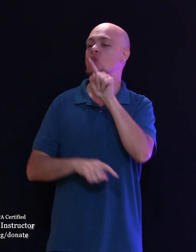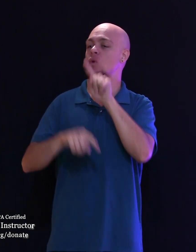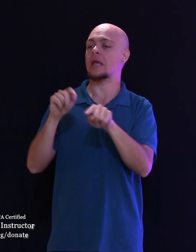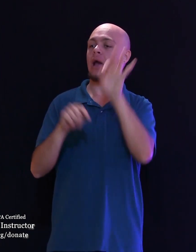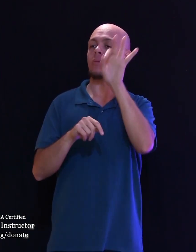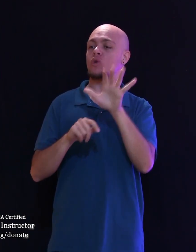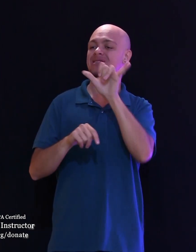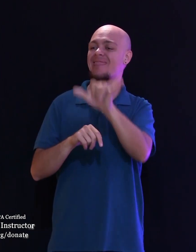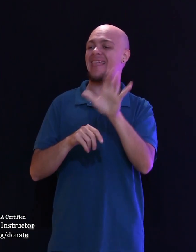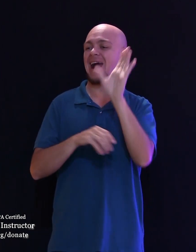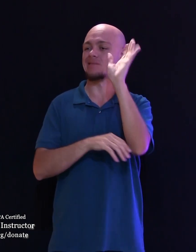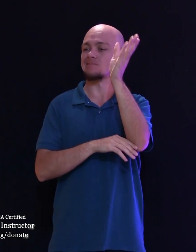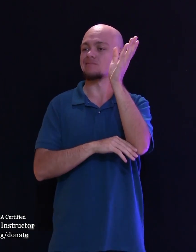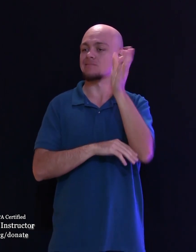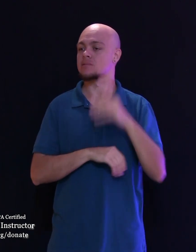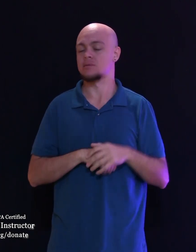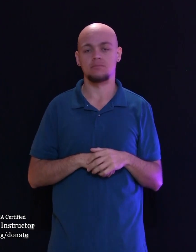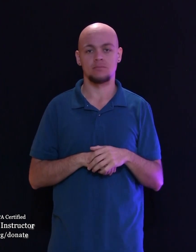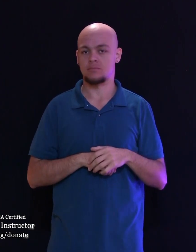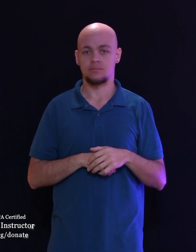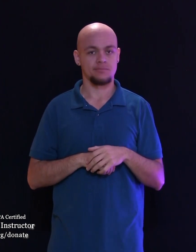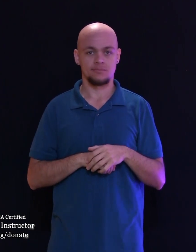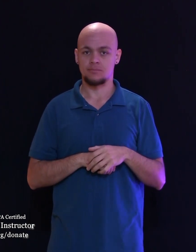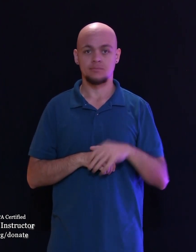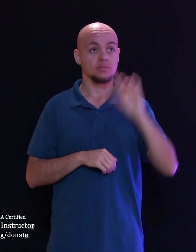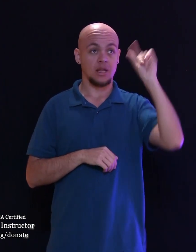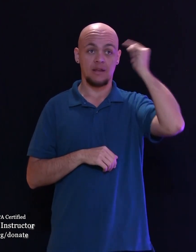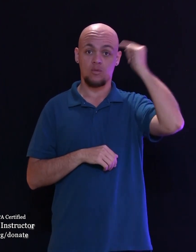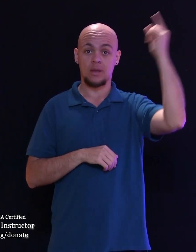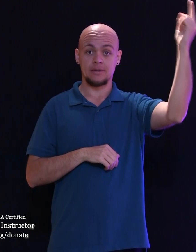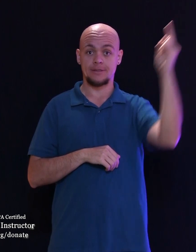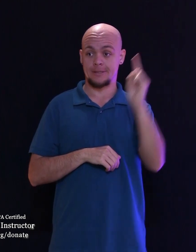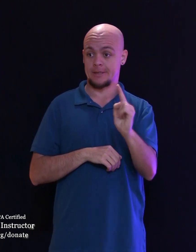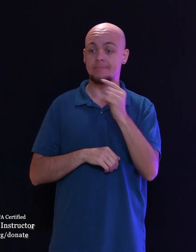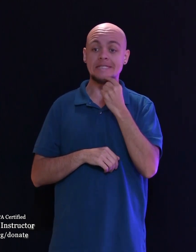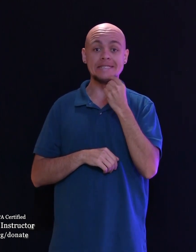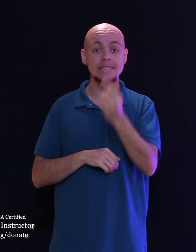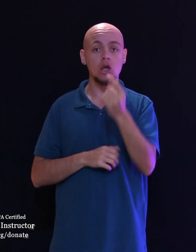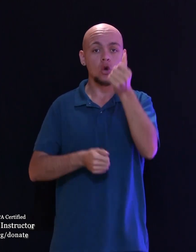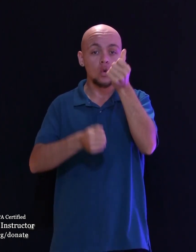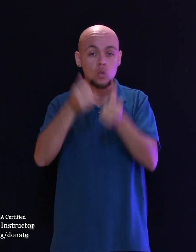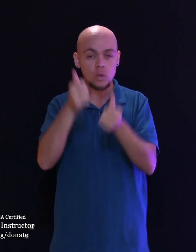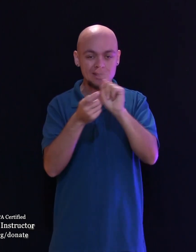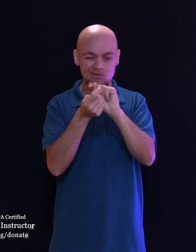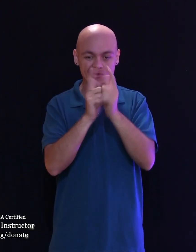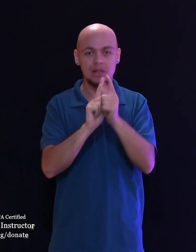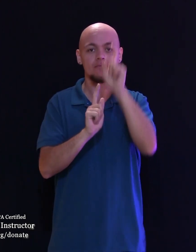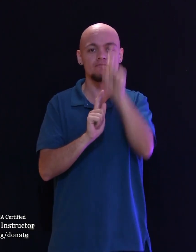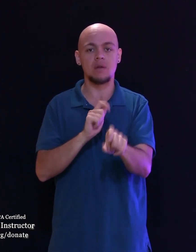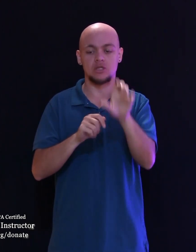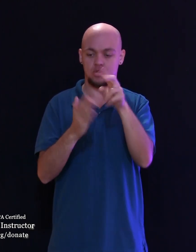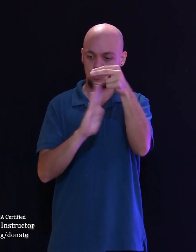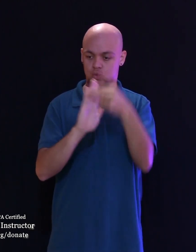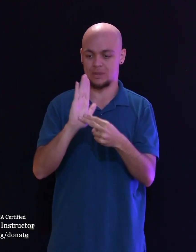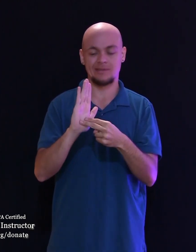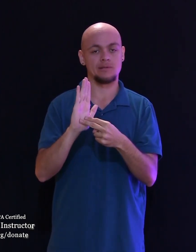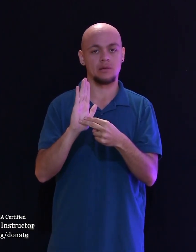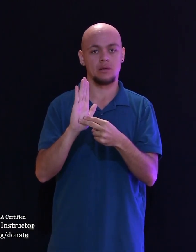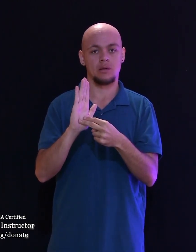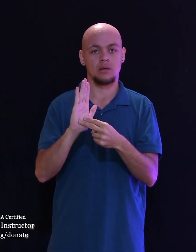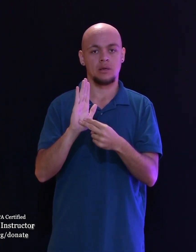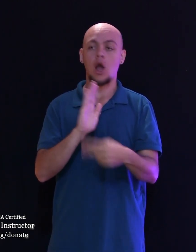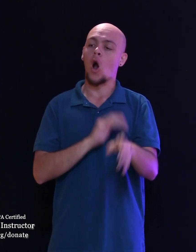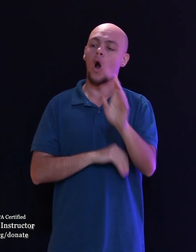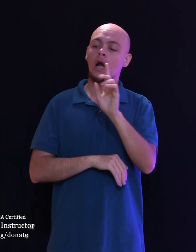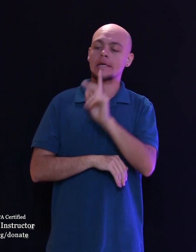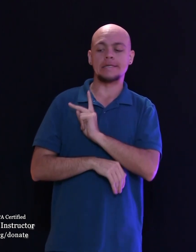can't preach that sermon. There'll never be a government official that will come in here and tell you which translation of the Bible you can read. I'm sorry, it's King James